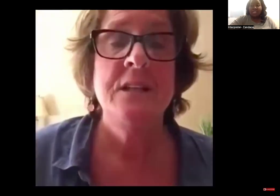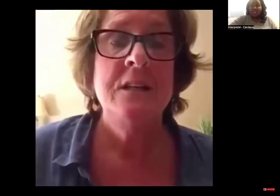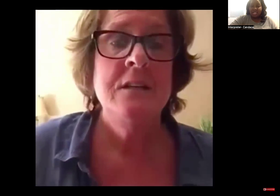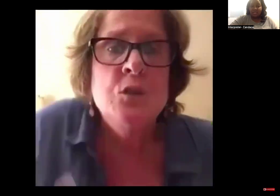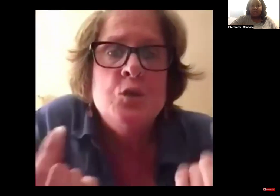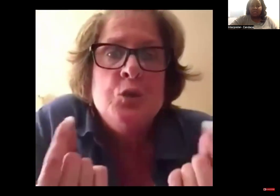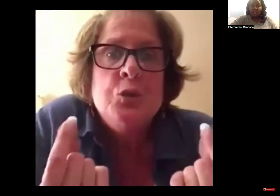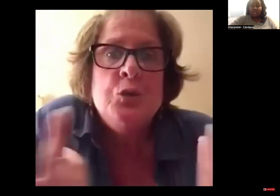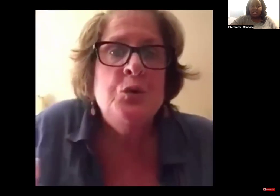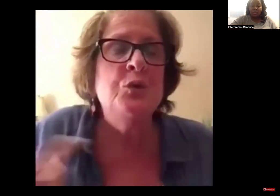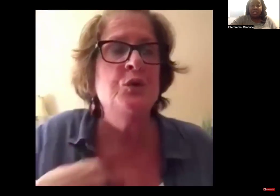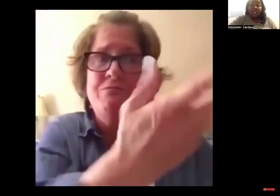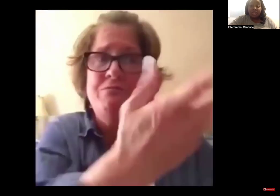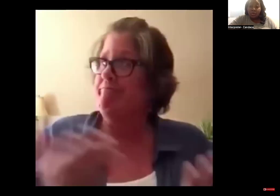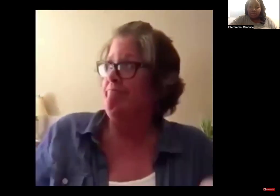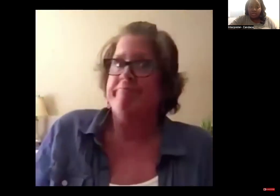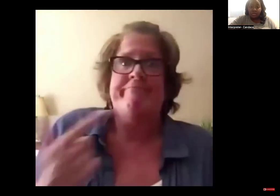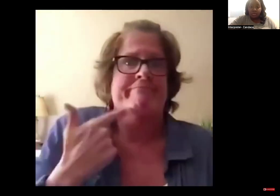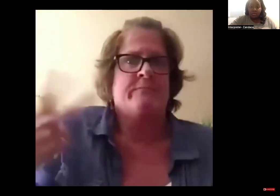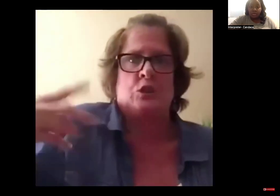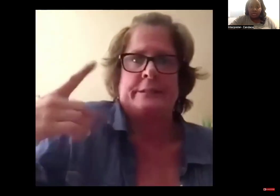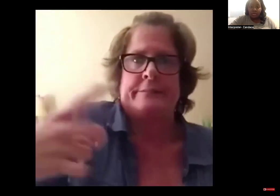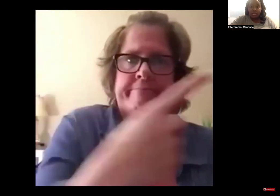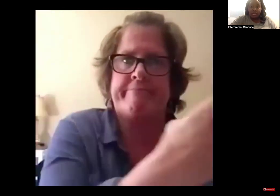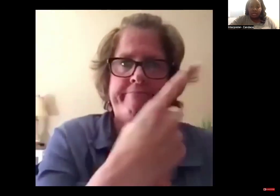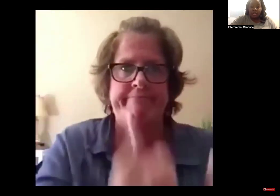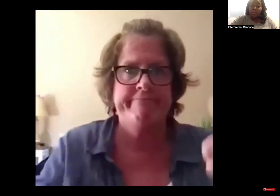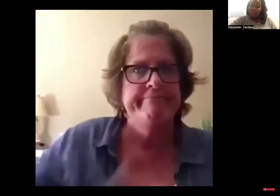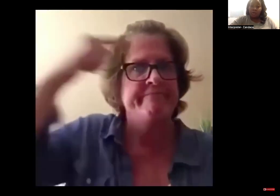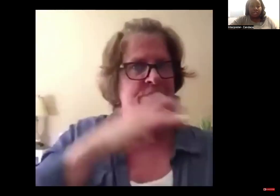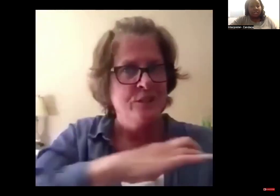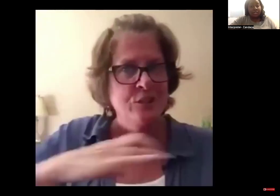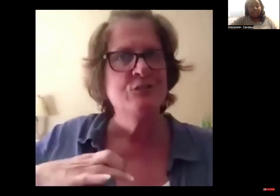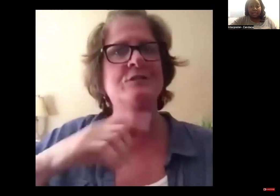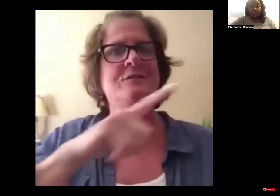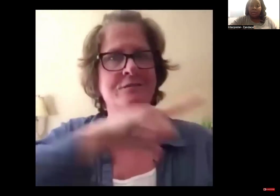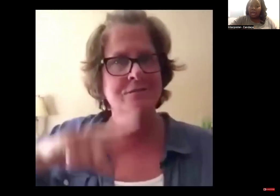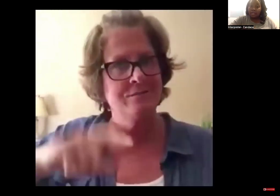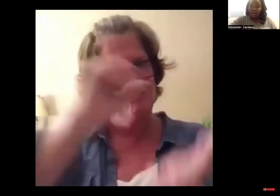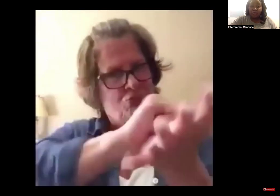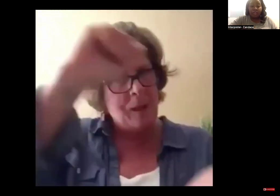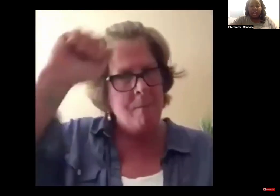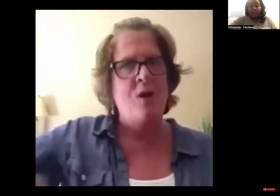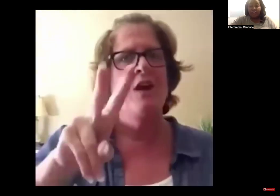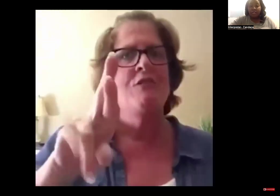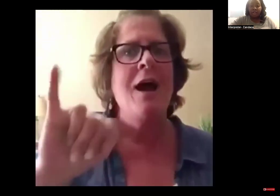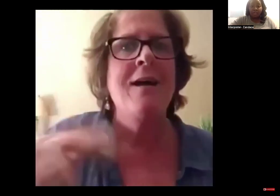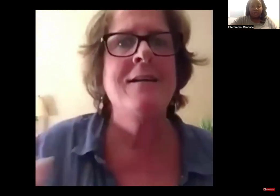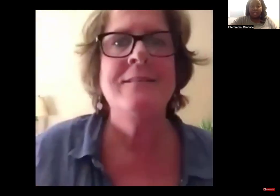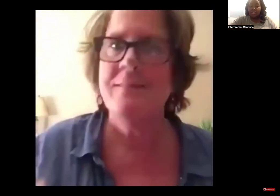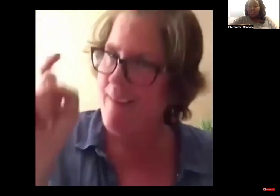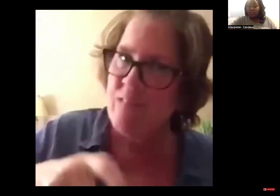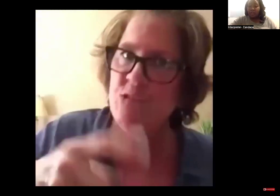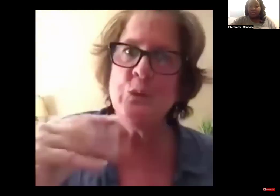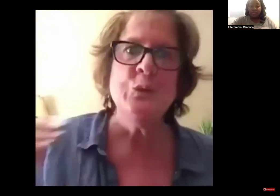just wasn't successful. So we just didn't know what to do. So we went to Washington, D.C. We got involved with the